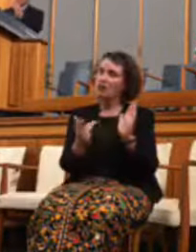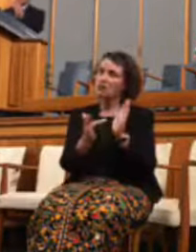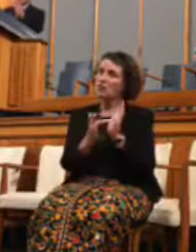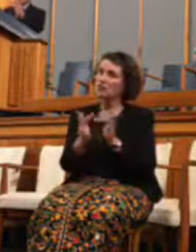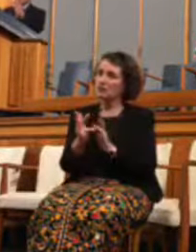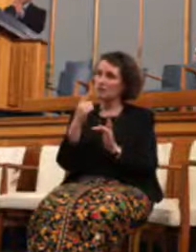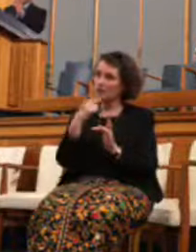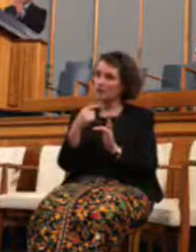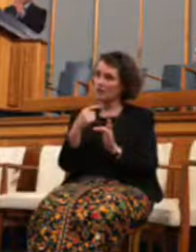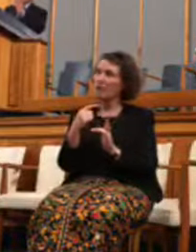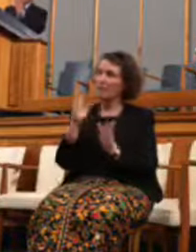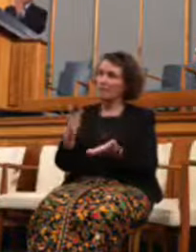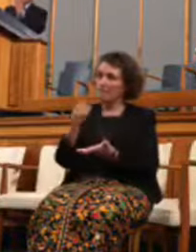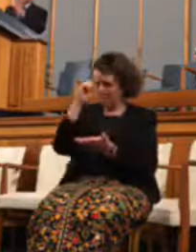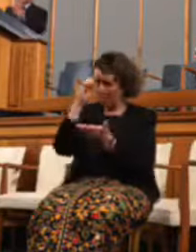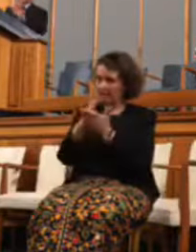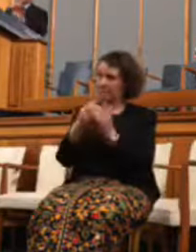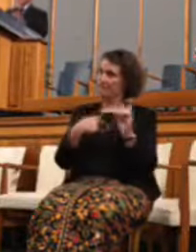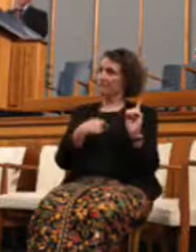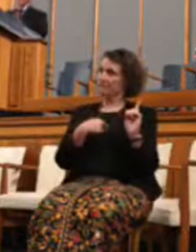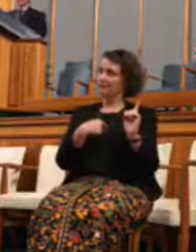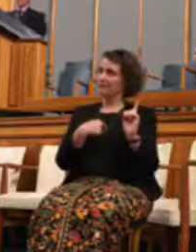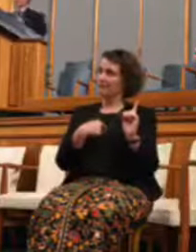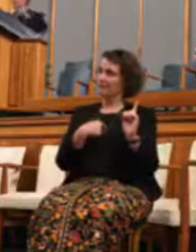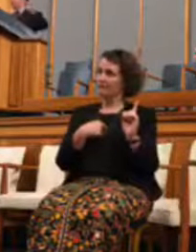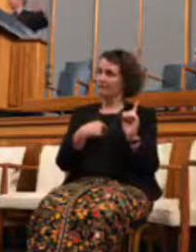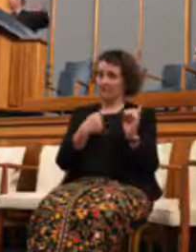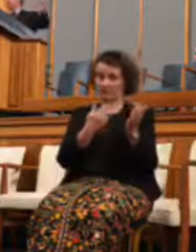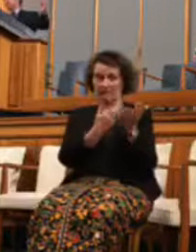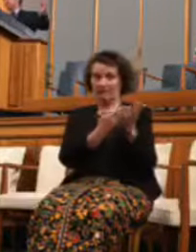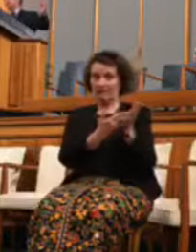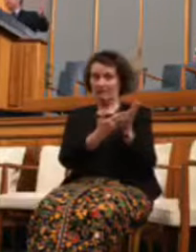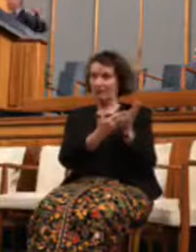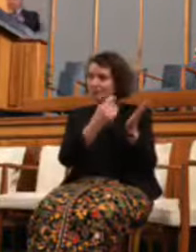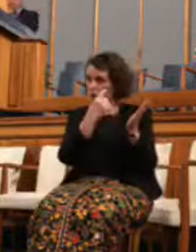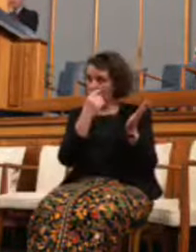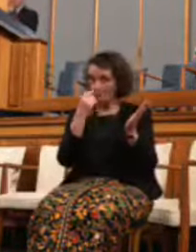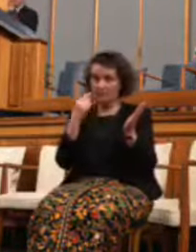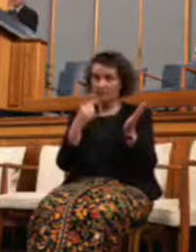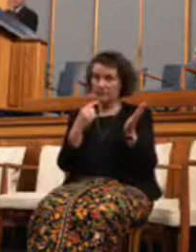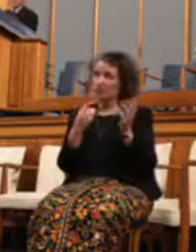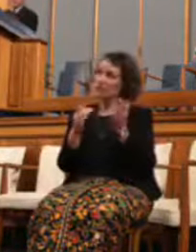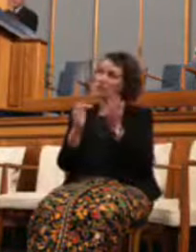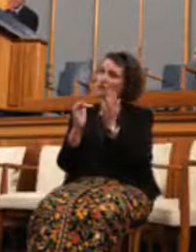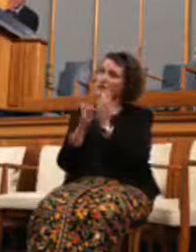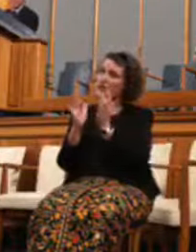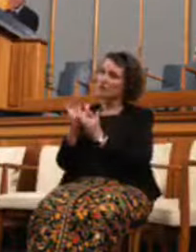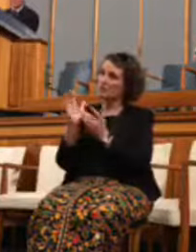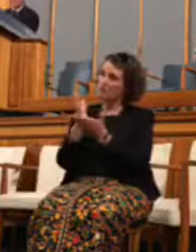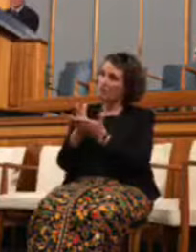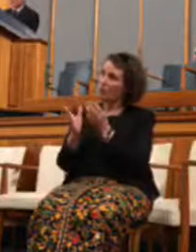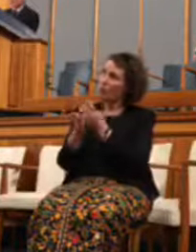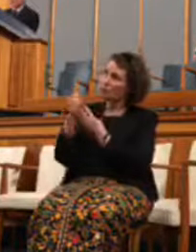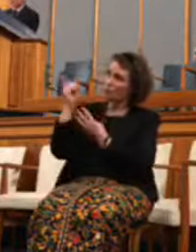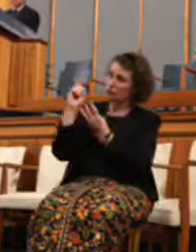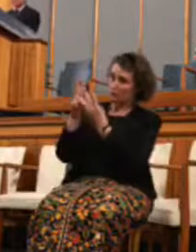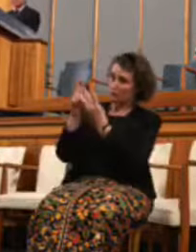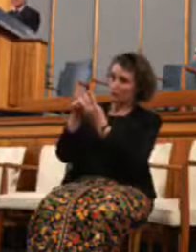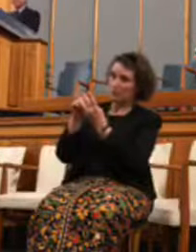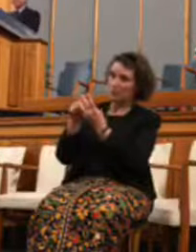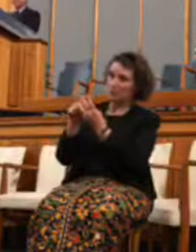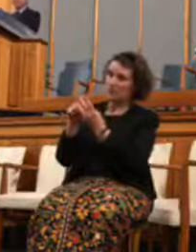the divinity of Christ in that passage? Oh, I took you John 14. But do you see the divinity of Christ in this